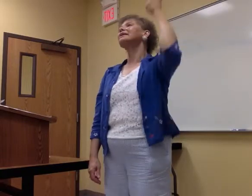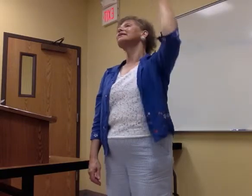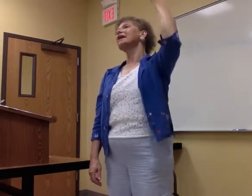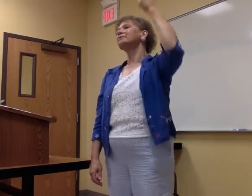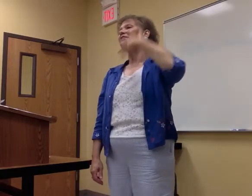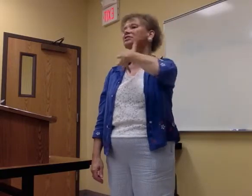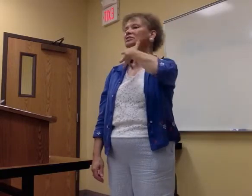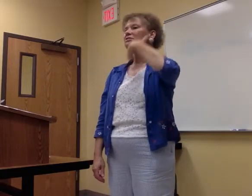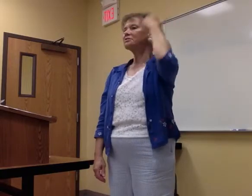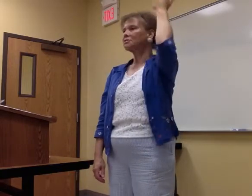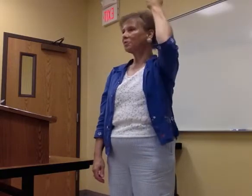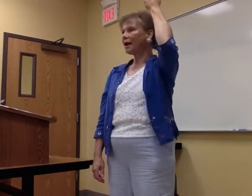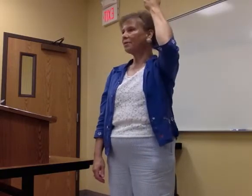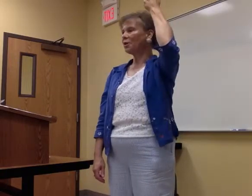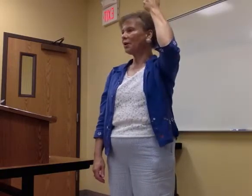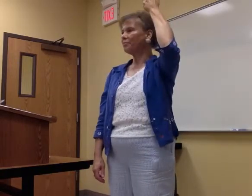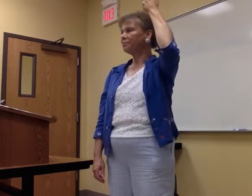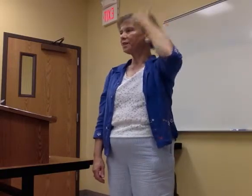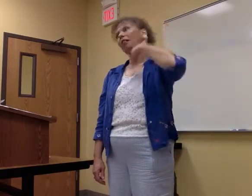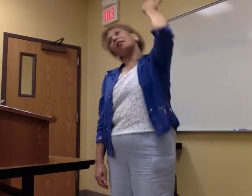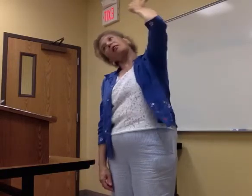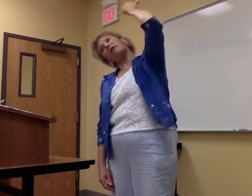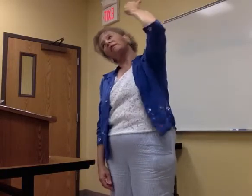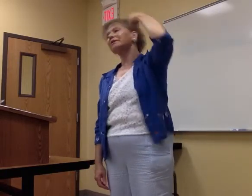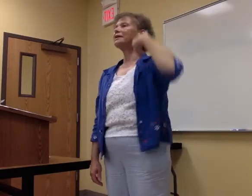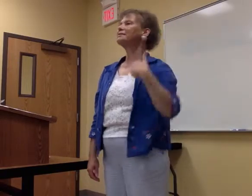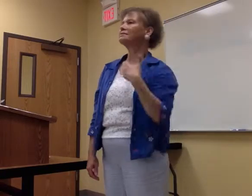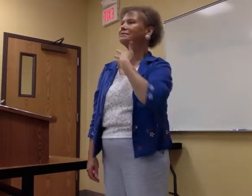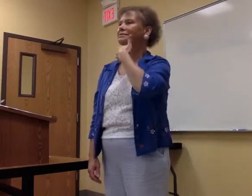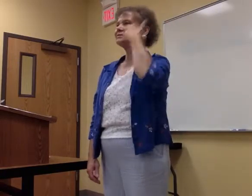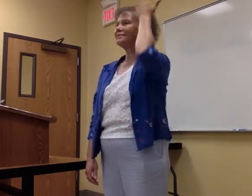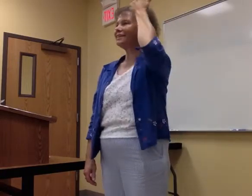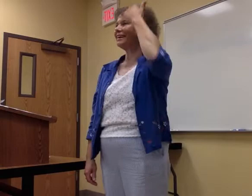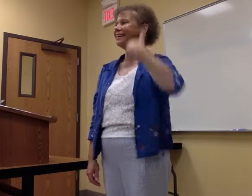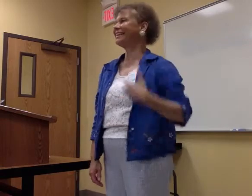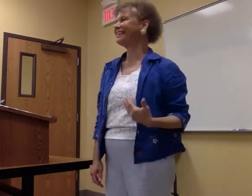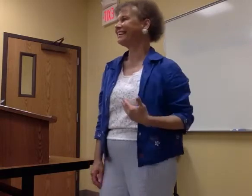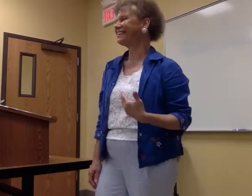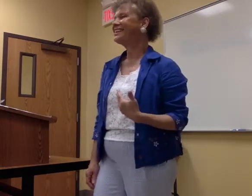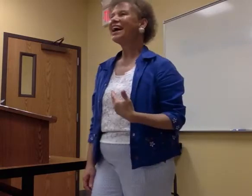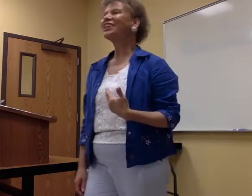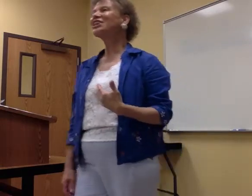up. All right. It looks like you're hanging someone. All right.